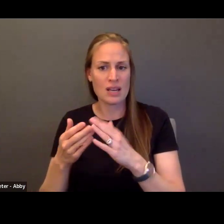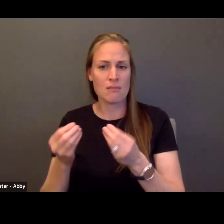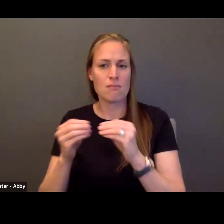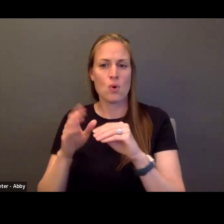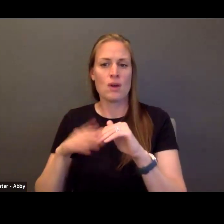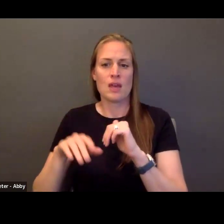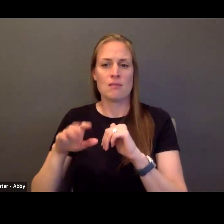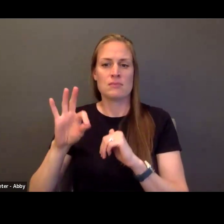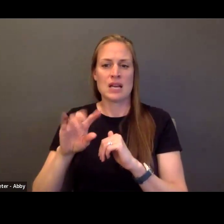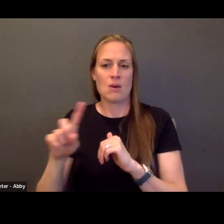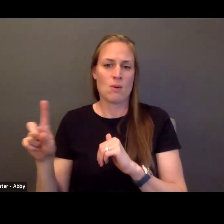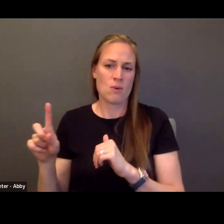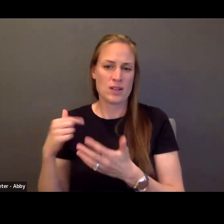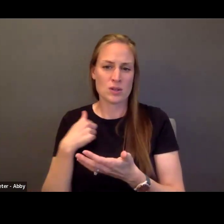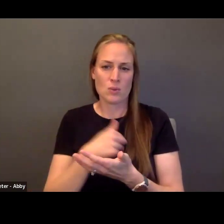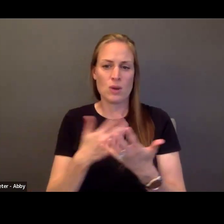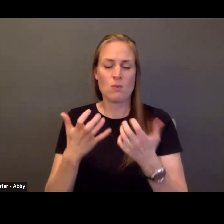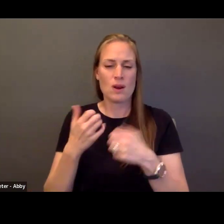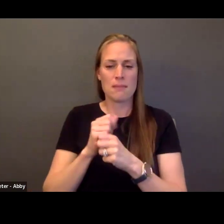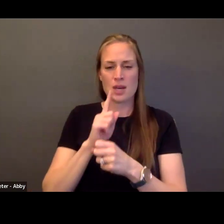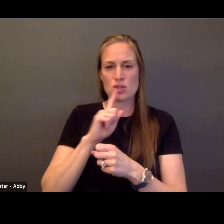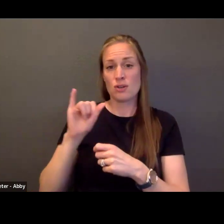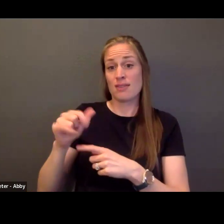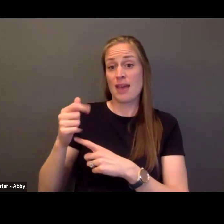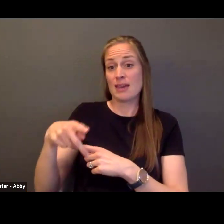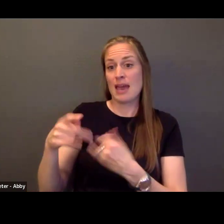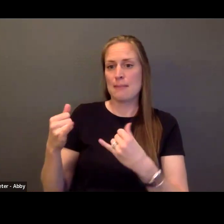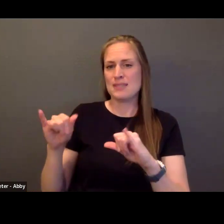that we recognize that gap. Thanks for listening, Darcy.